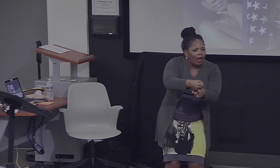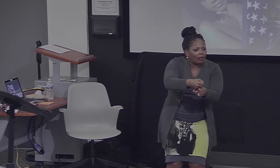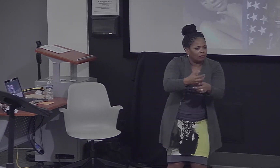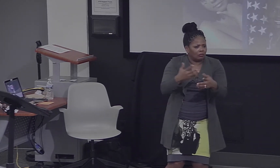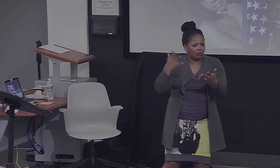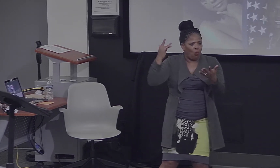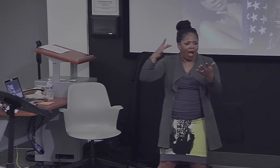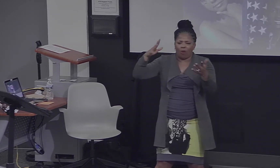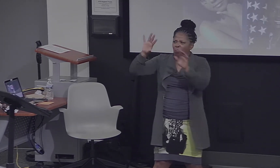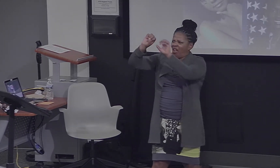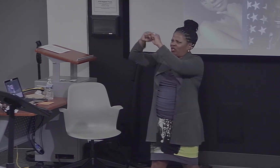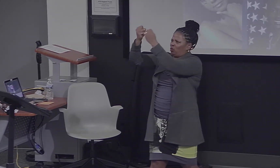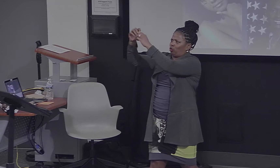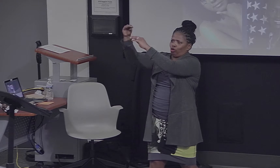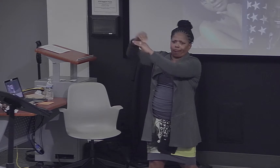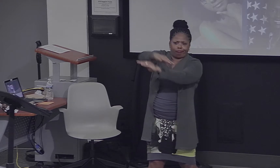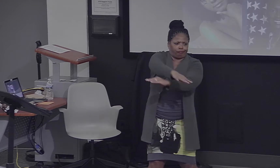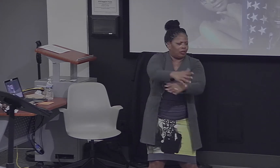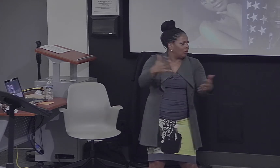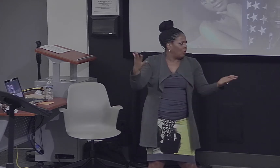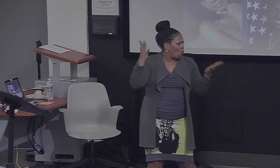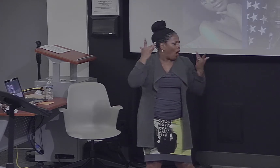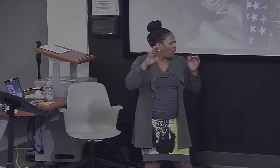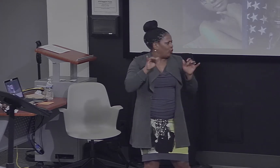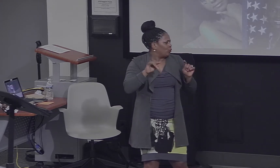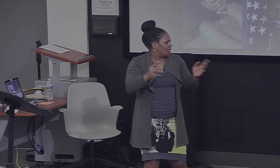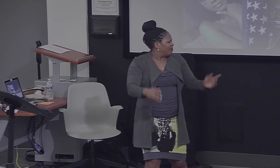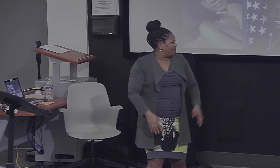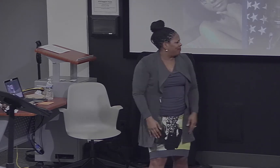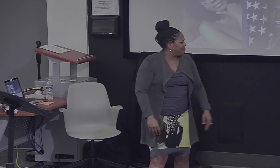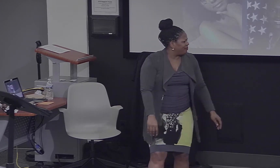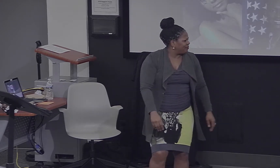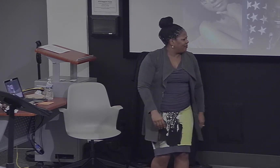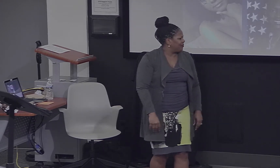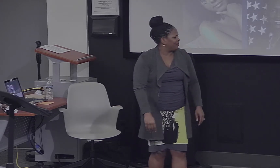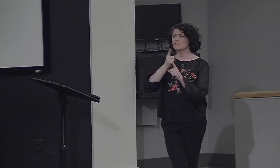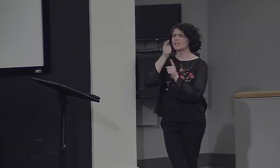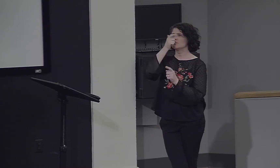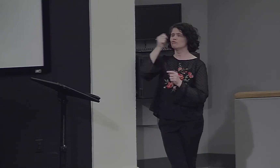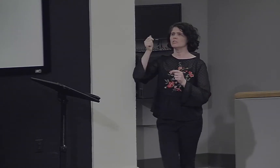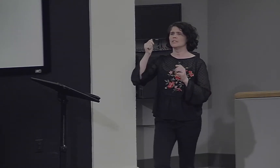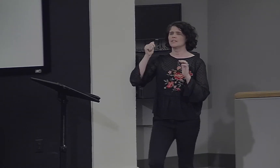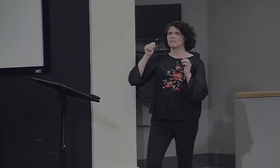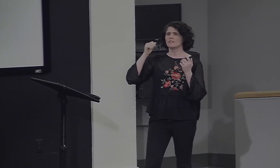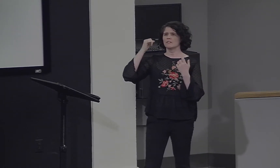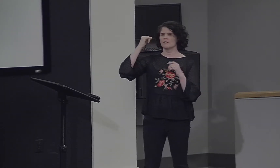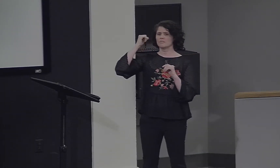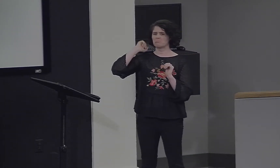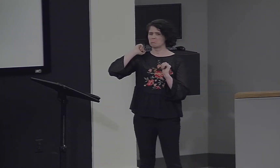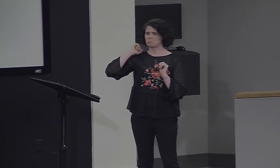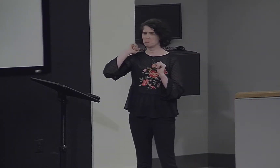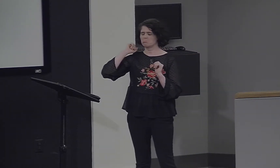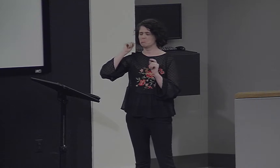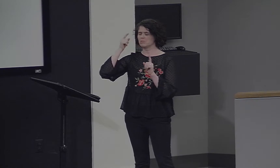start exploring it together. And then there's larger society things impacting this whole process too.